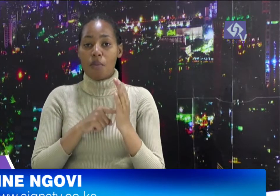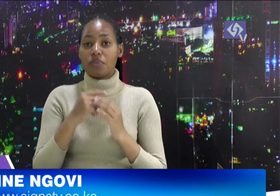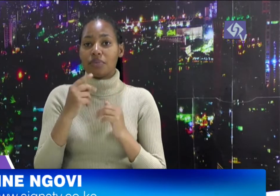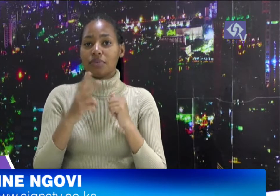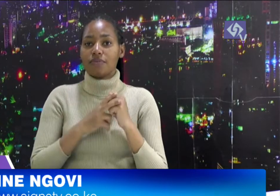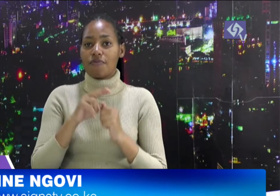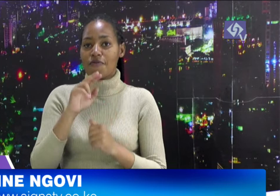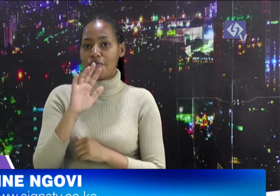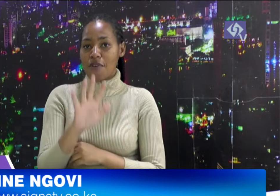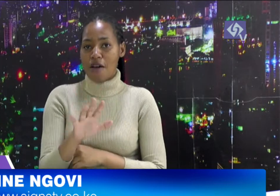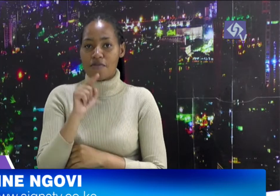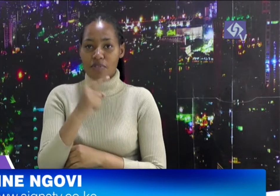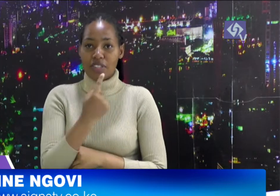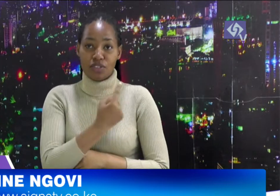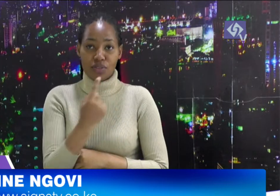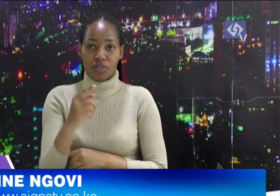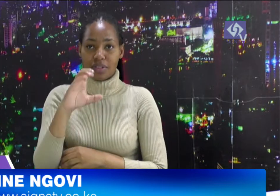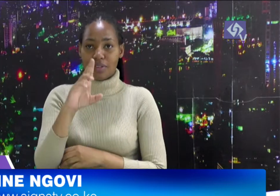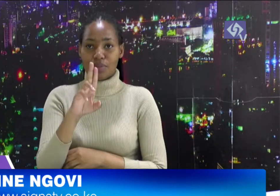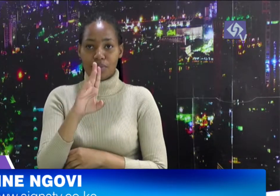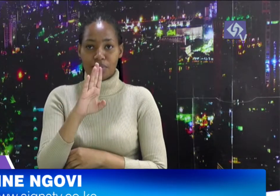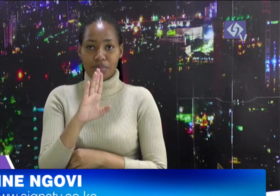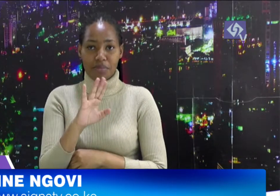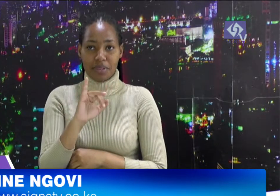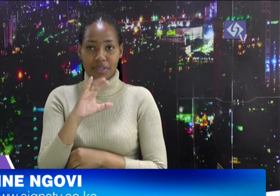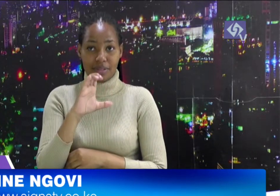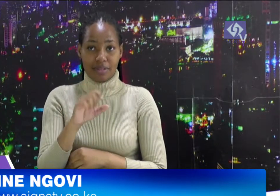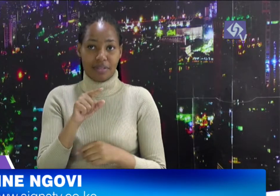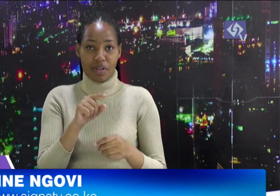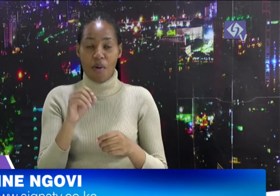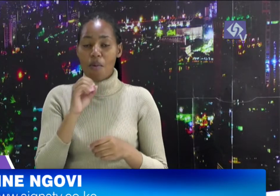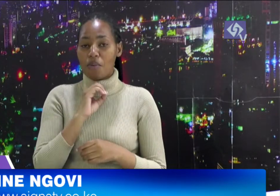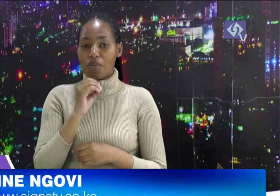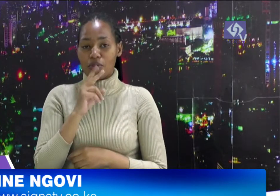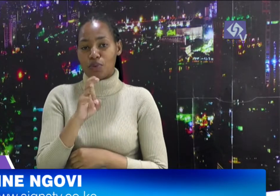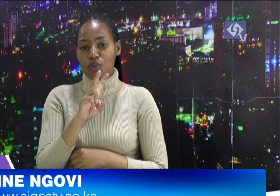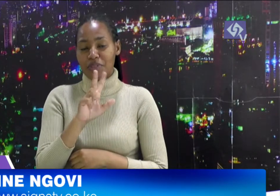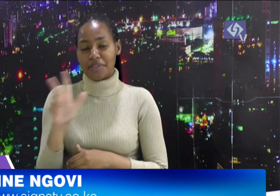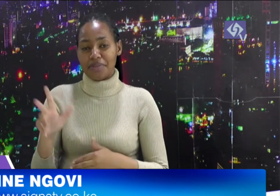$827.75 per cubic meter in October